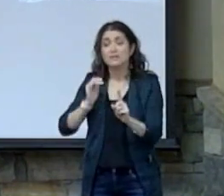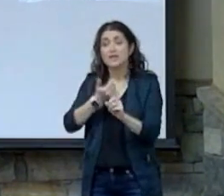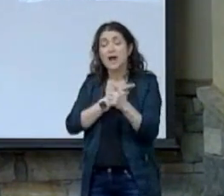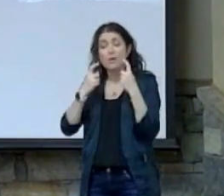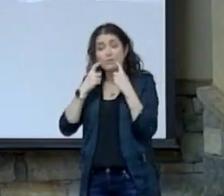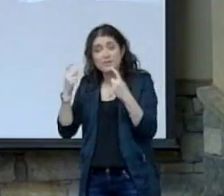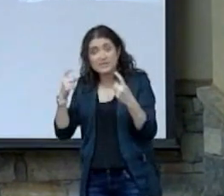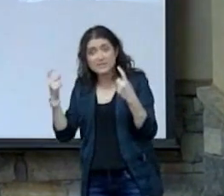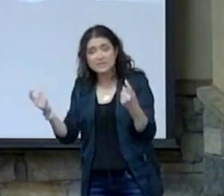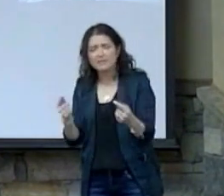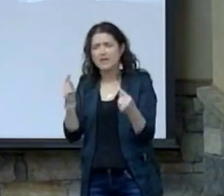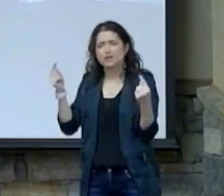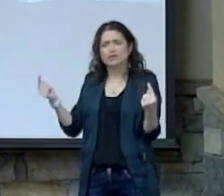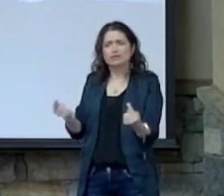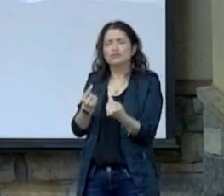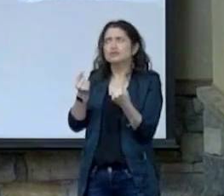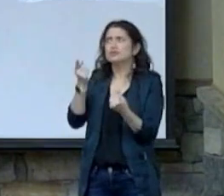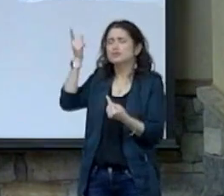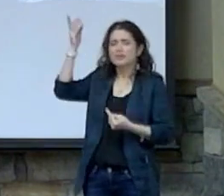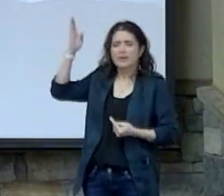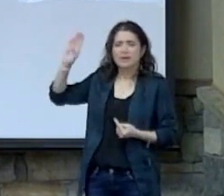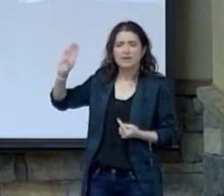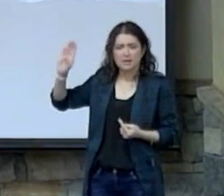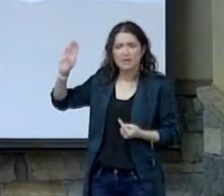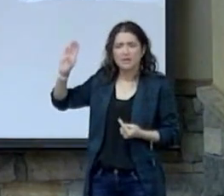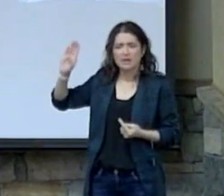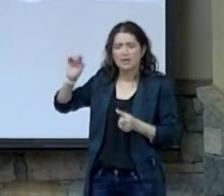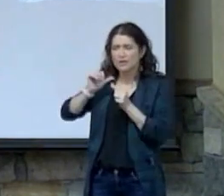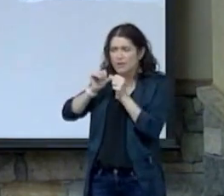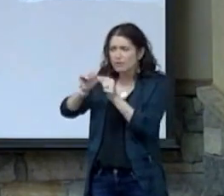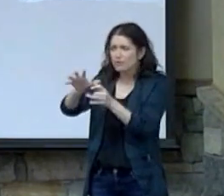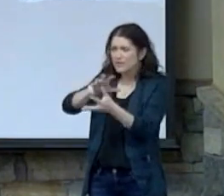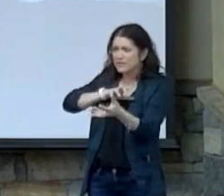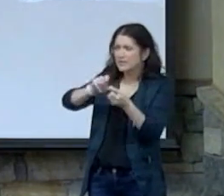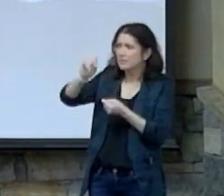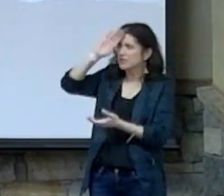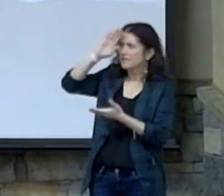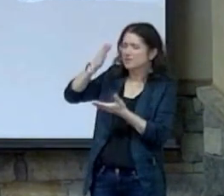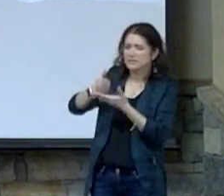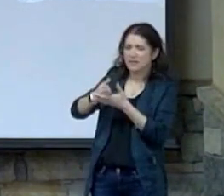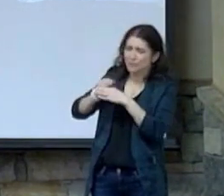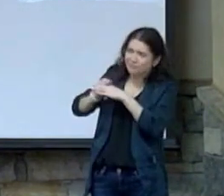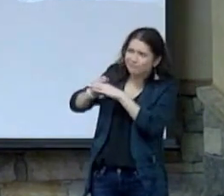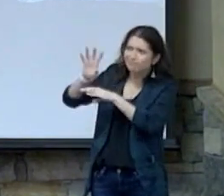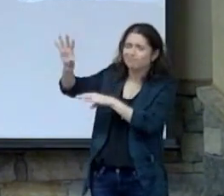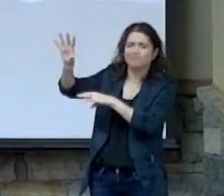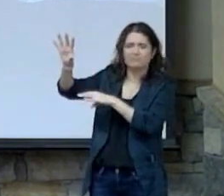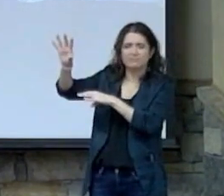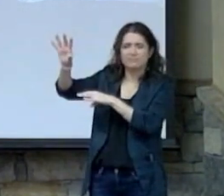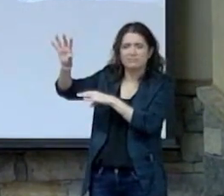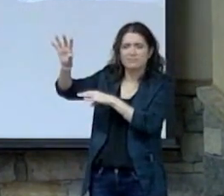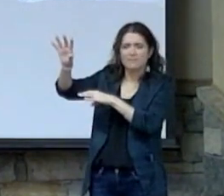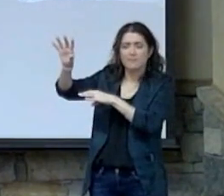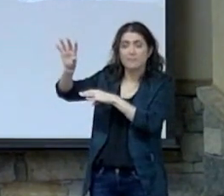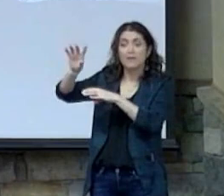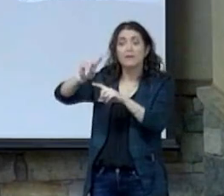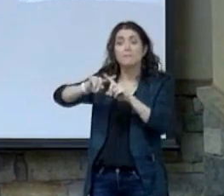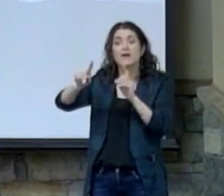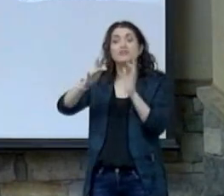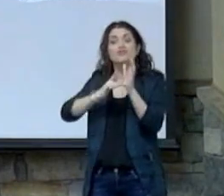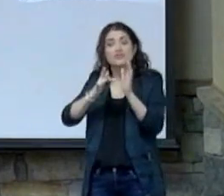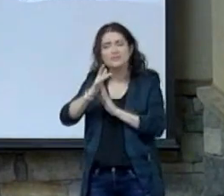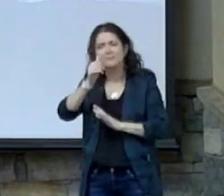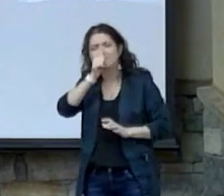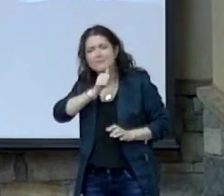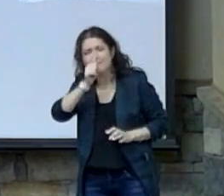that hurt God through the damage we did to His Son. But yet, it's Jesus suffering and